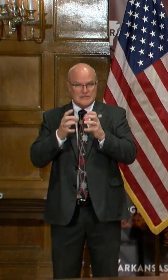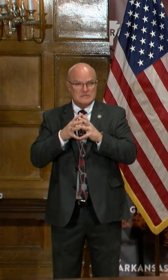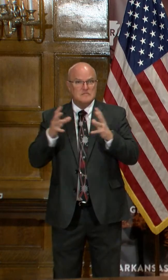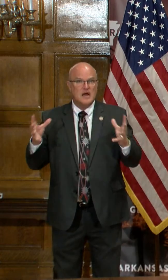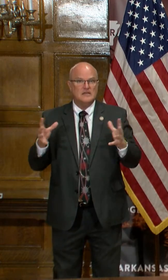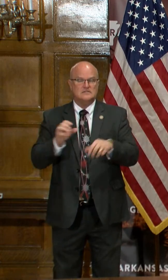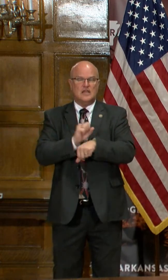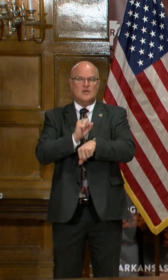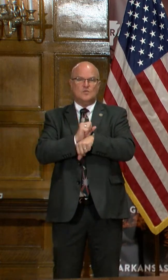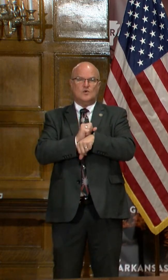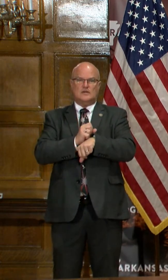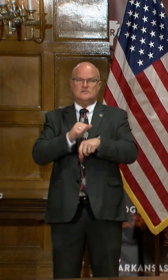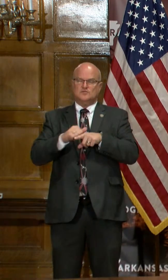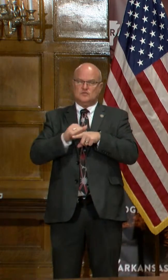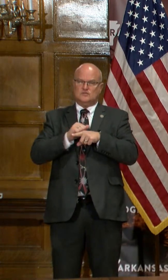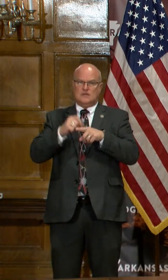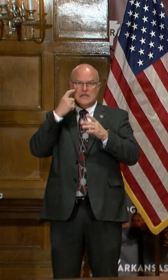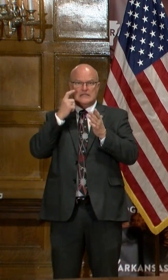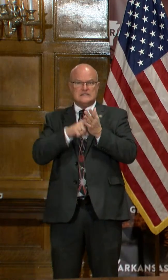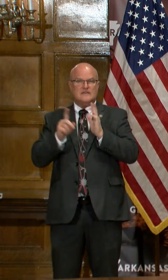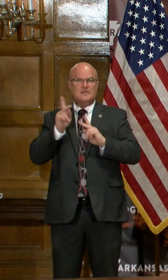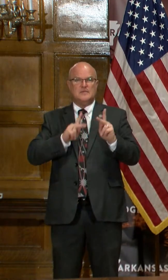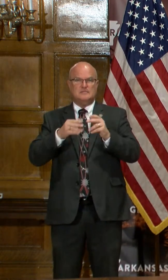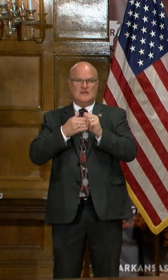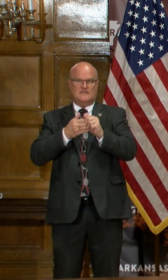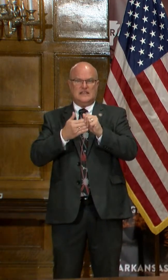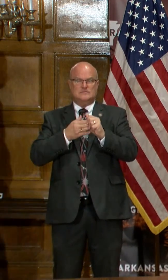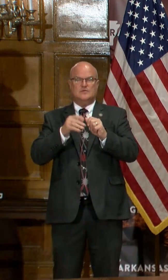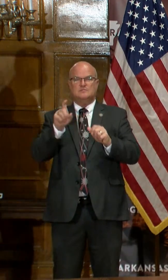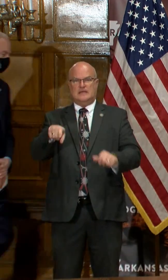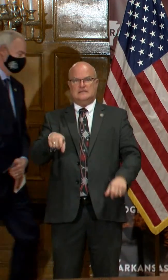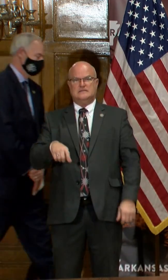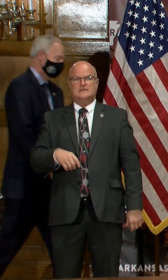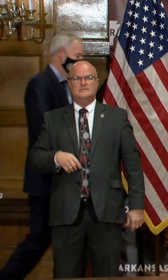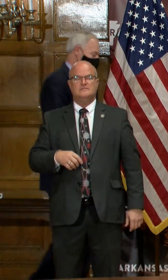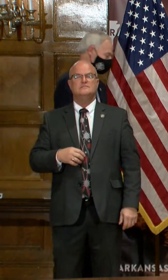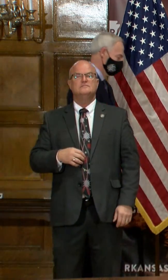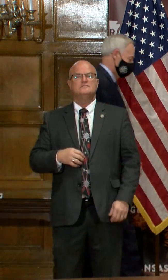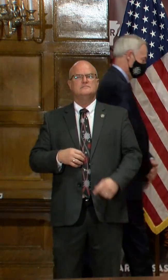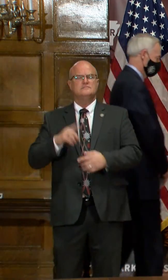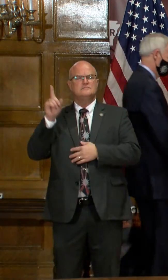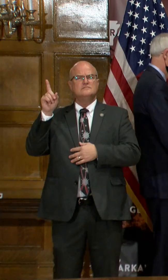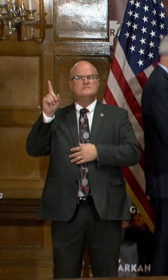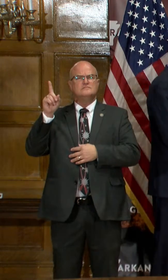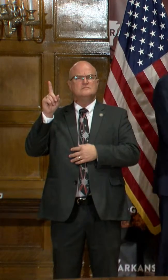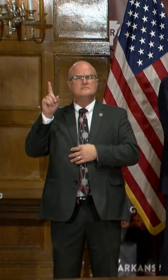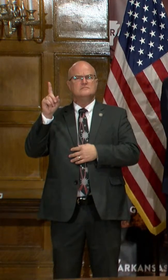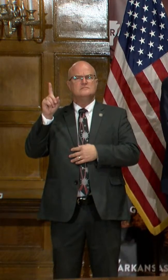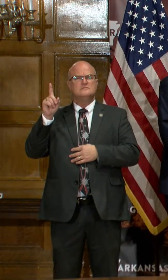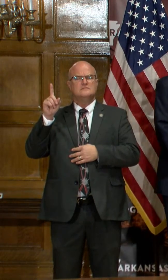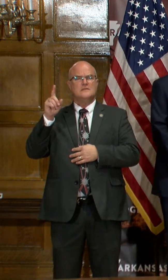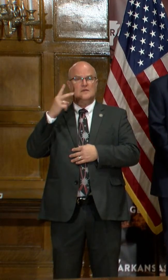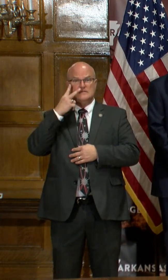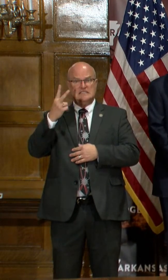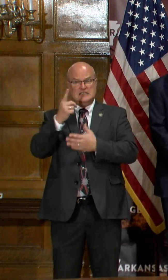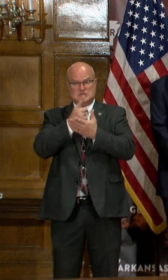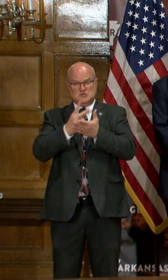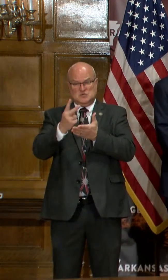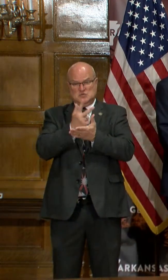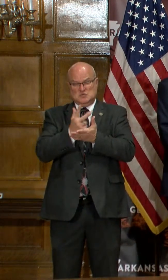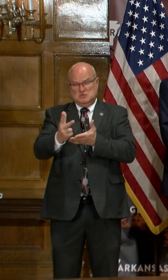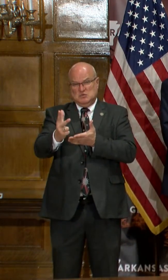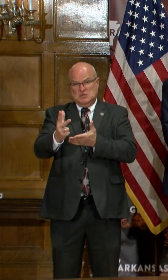and we've got to work hard at training and identifying people that can be flexible. And just to be clear, is that something you see in the coming weeks in